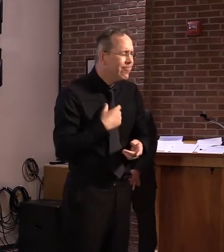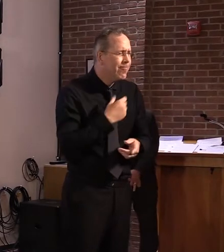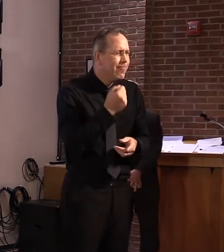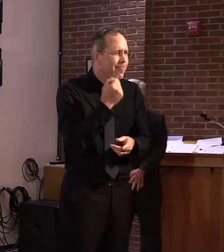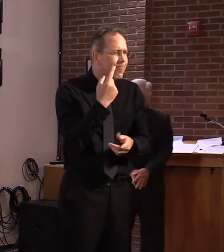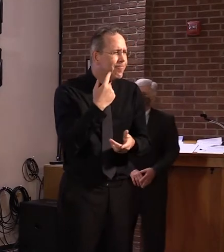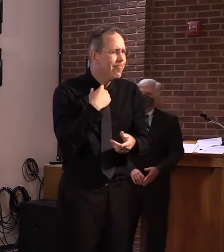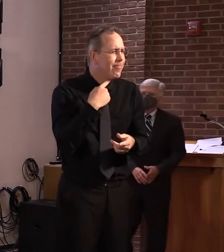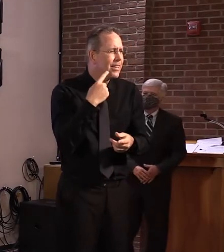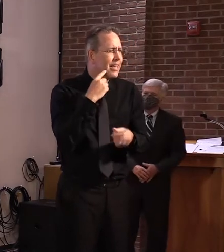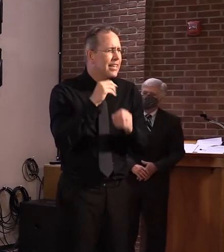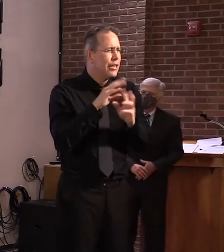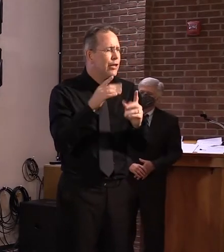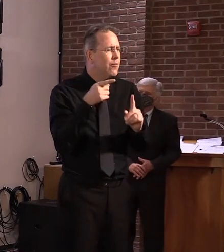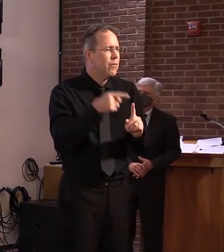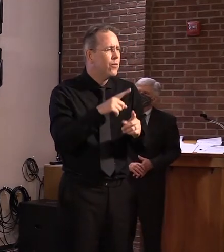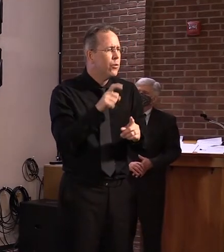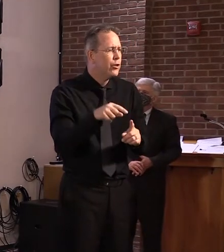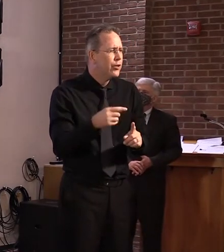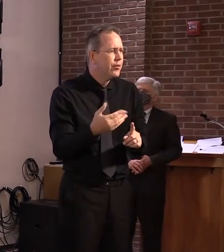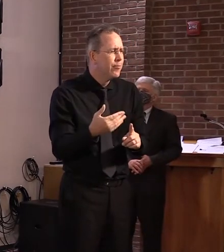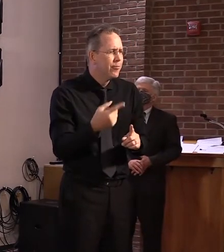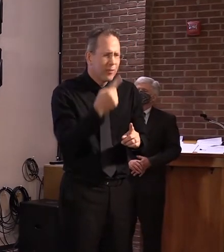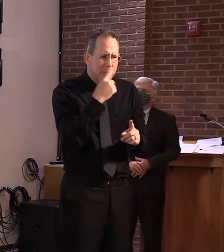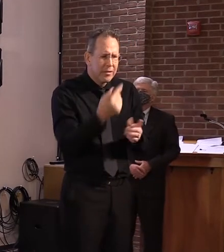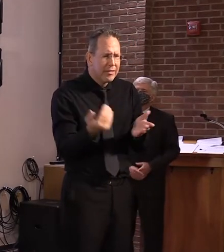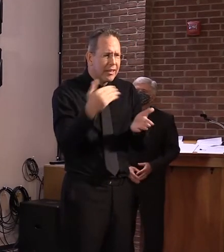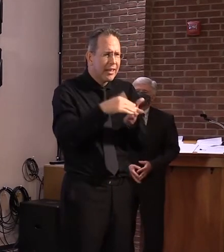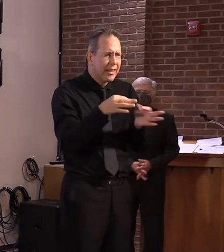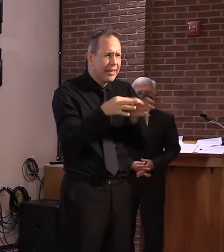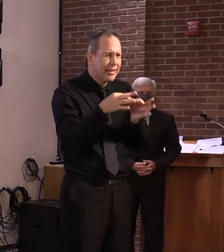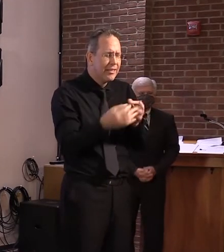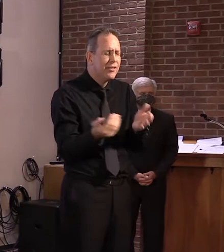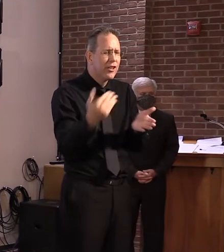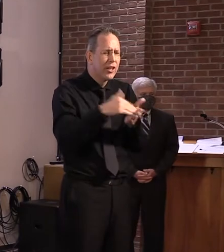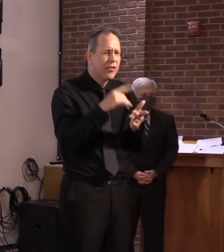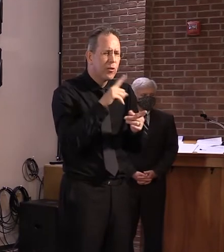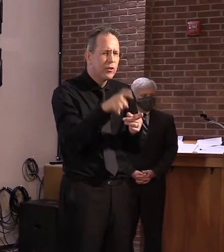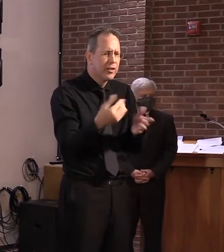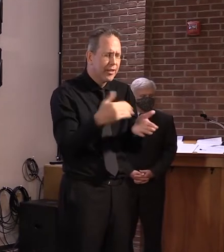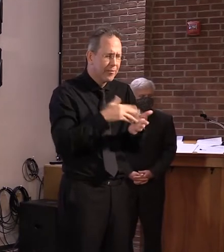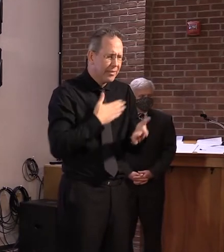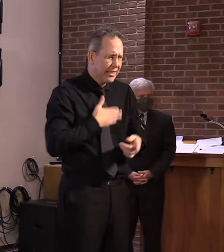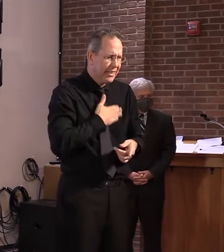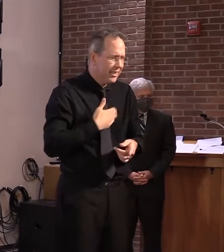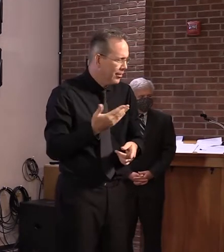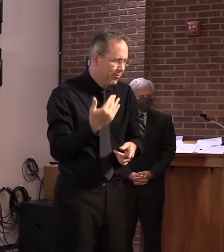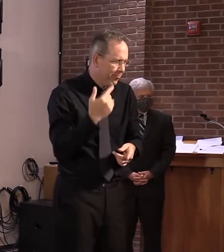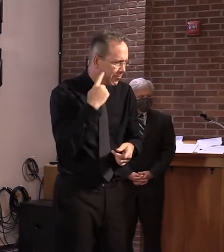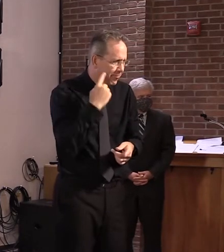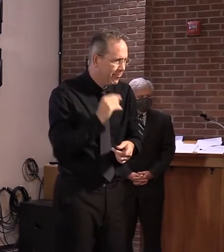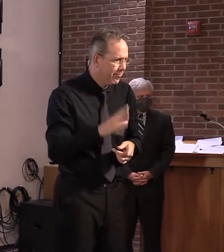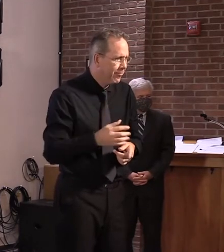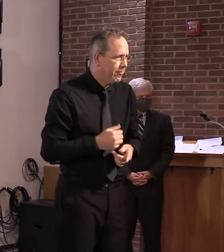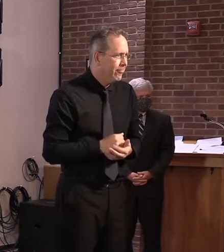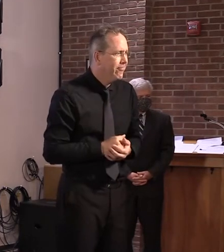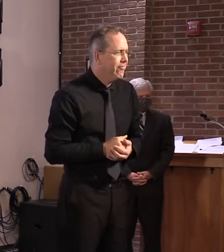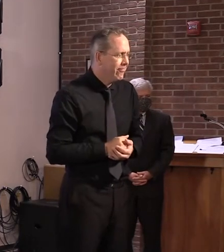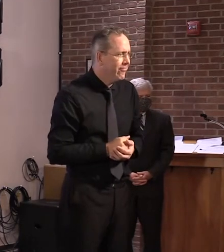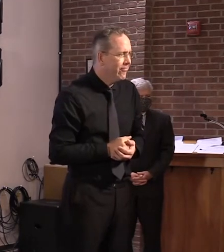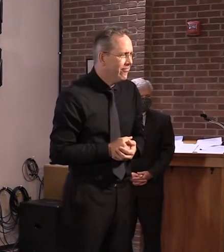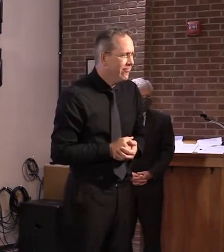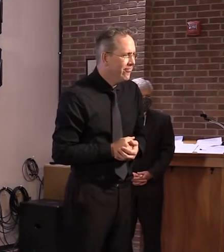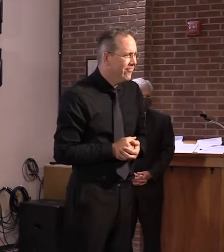that. Could you just repeat the first part of the question? Yeah, the Vermont National Guard